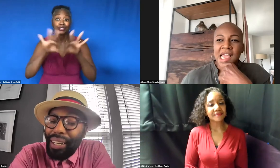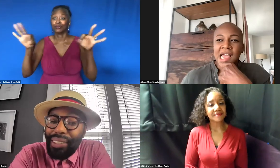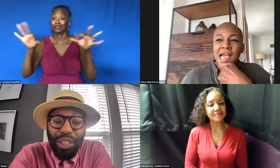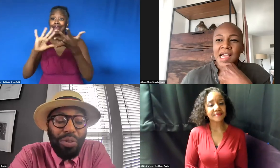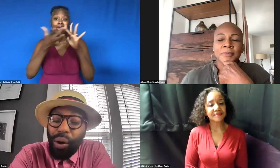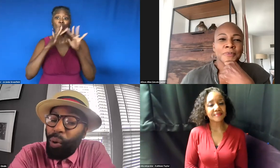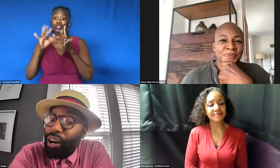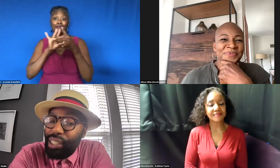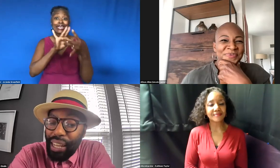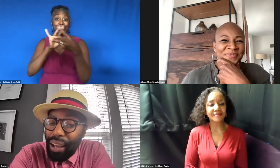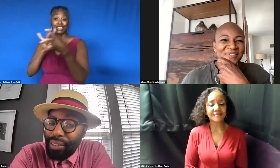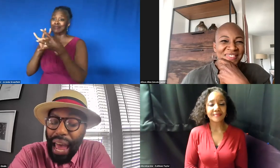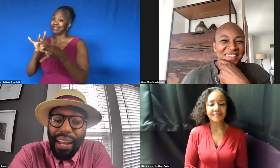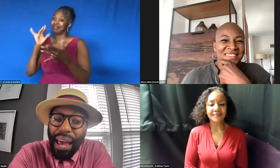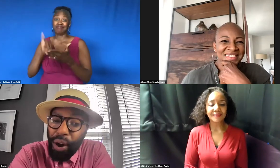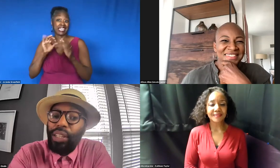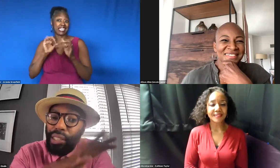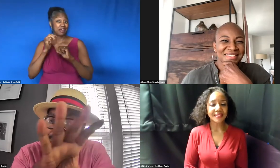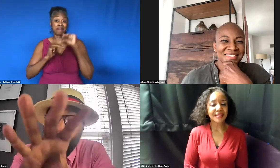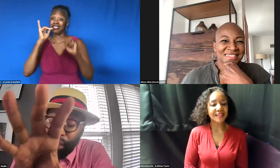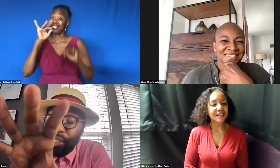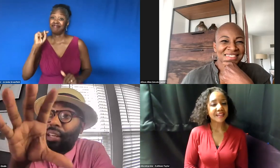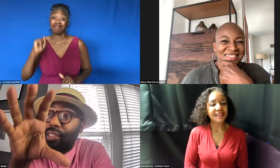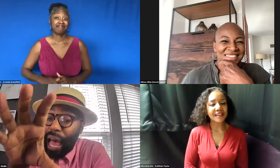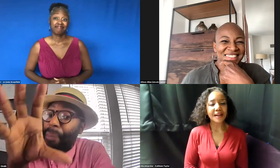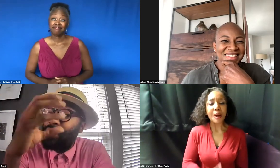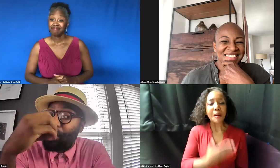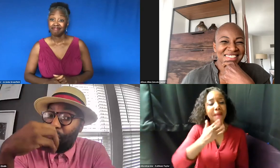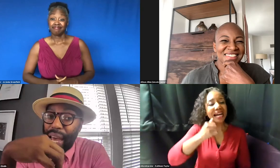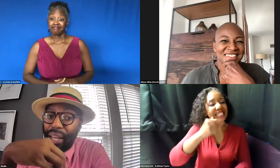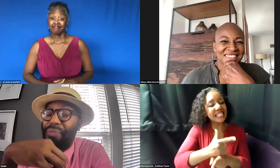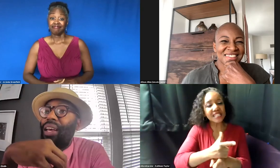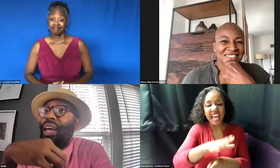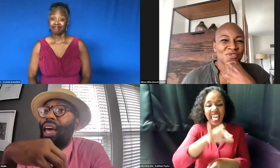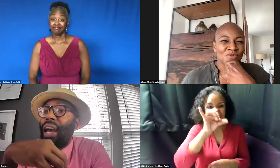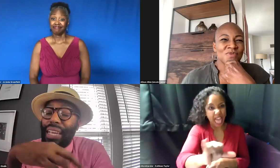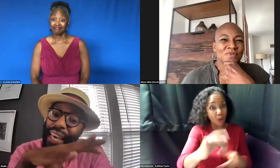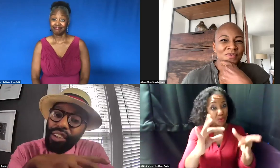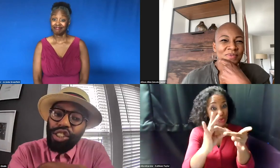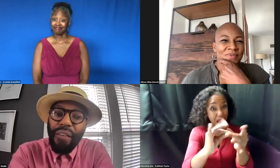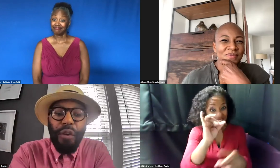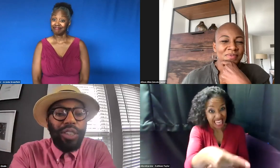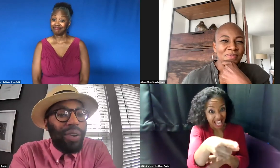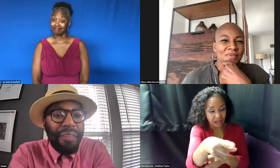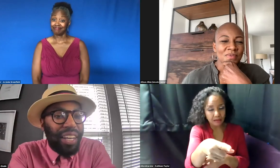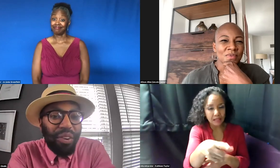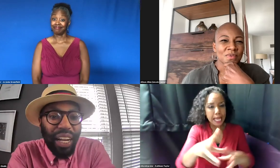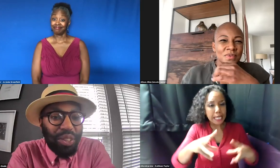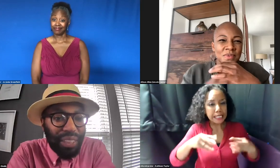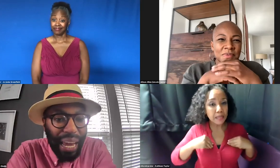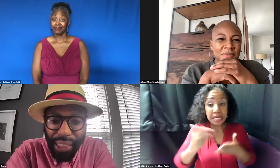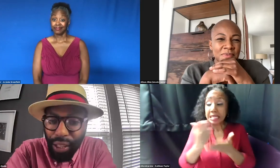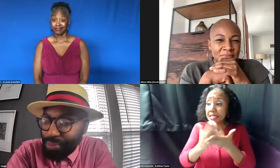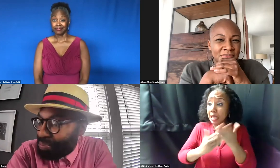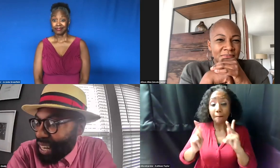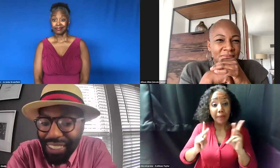My dear sister, you said a word just now. That we all need to stop. No, seriously, stop and soak that in. Because I think some folks don't have to get a credential